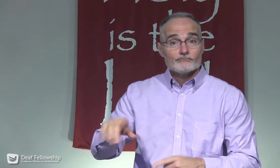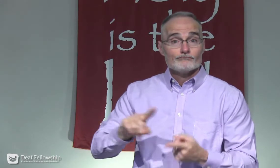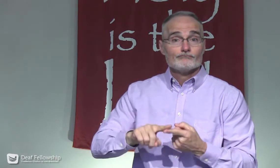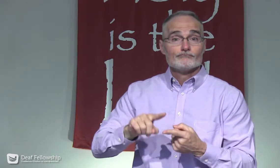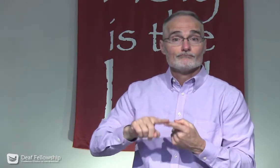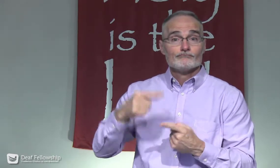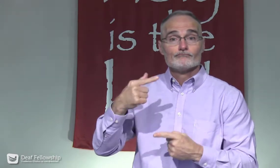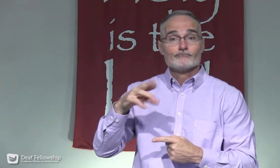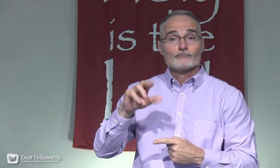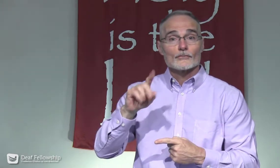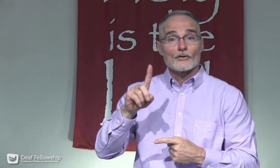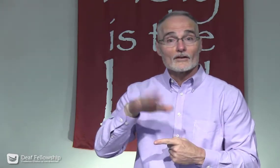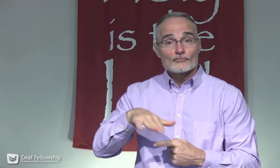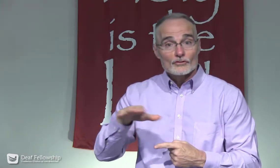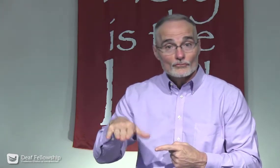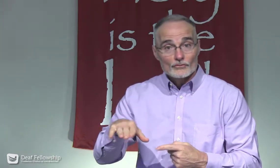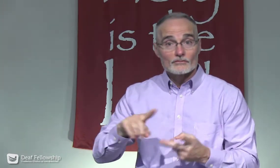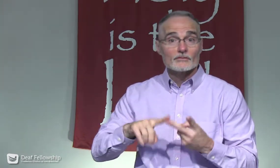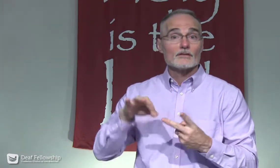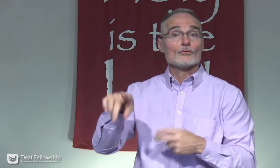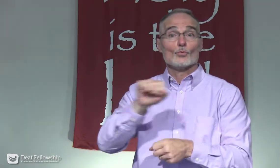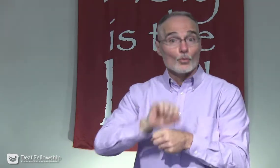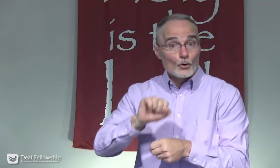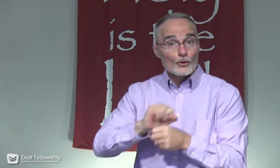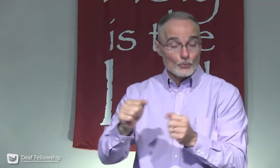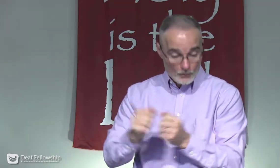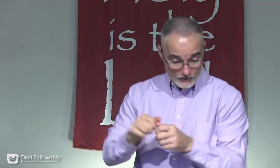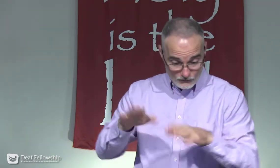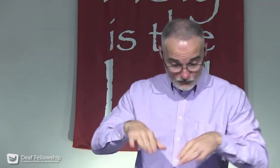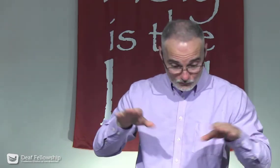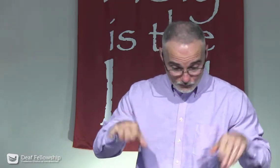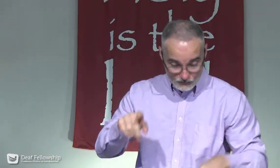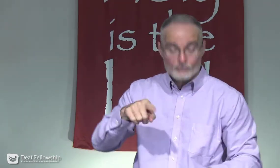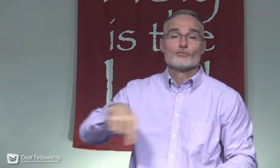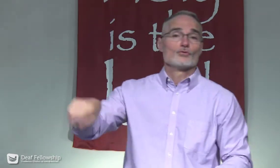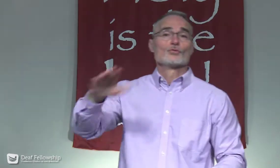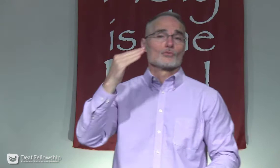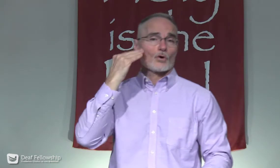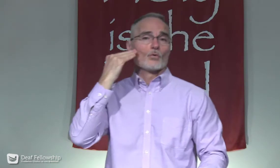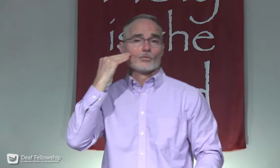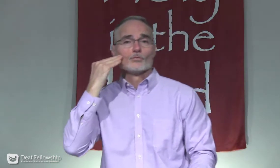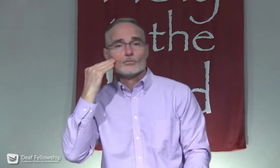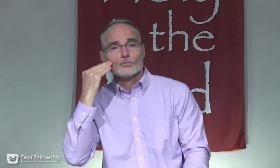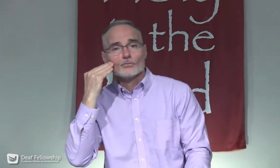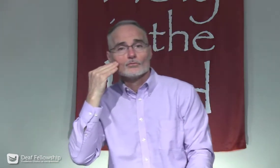If you have children or grandchildren, or if you work with children,